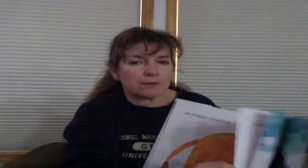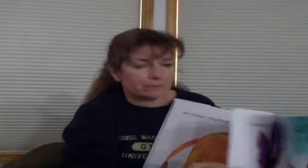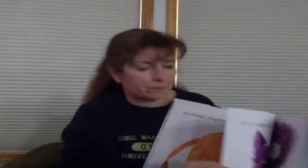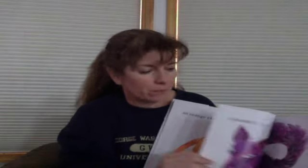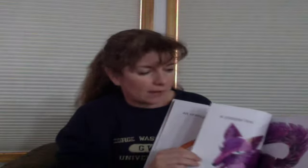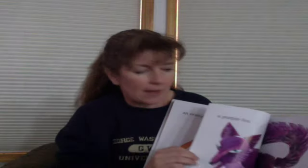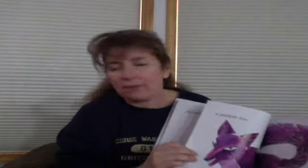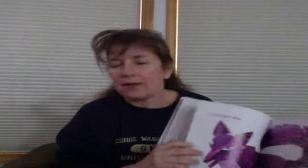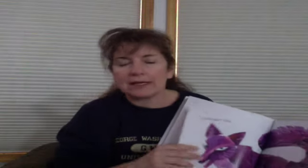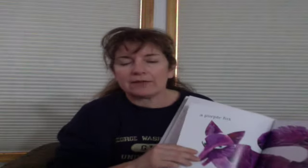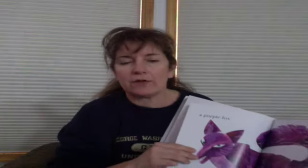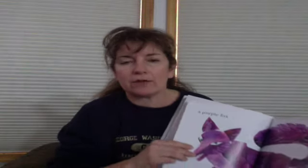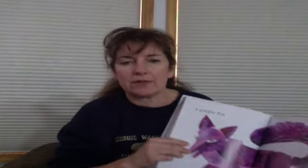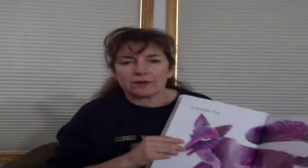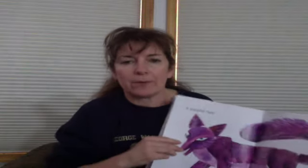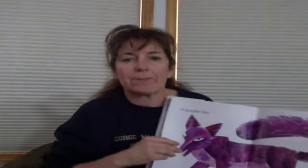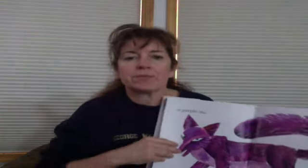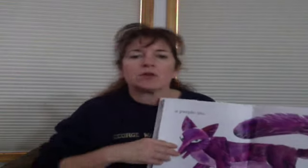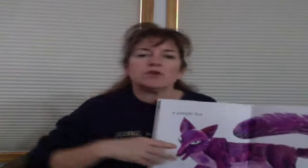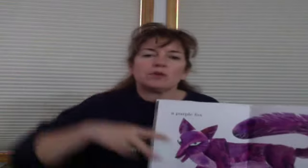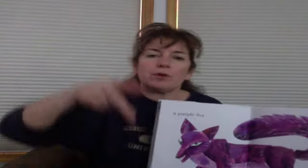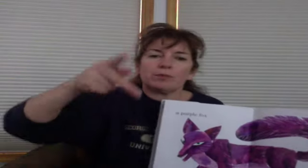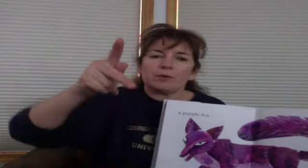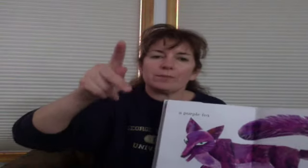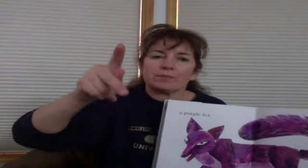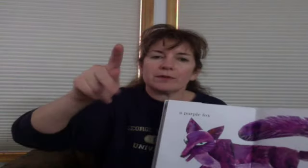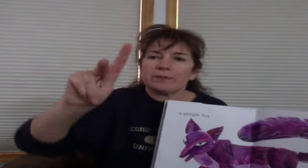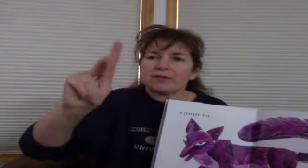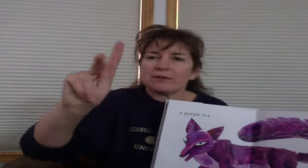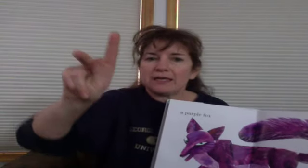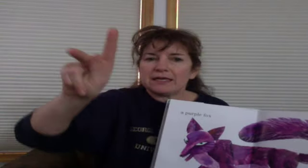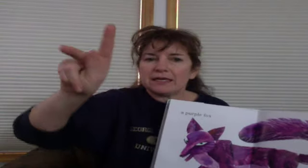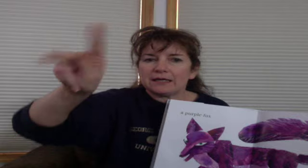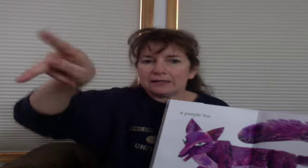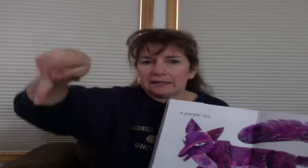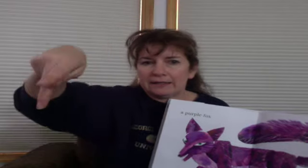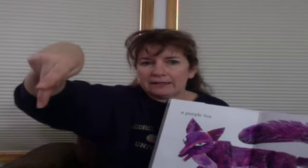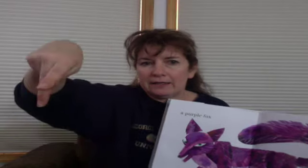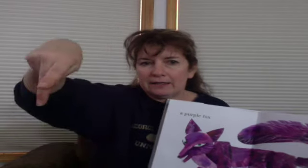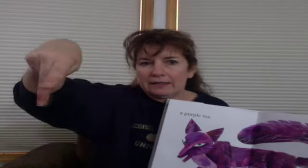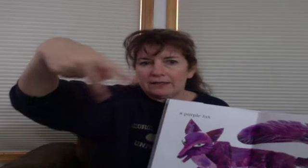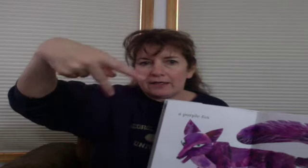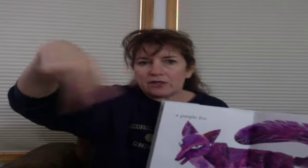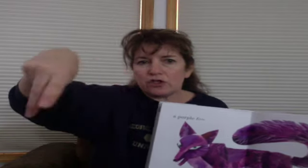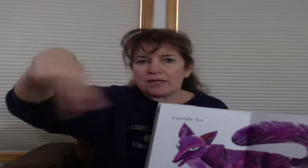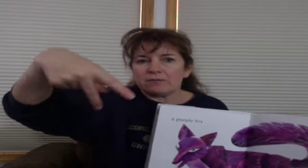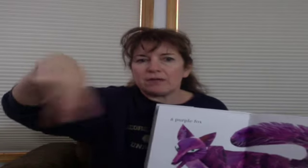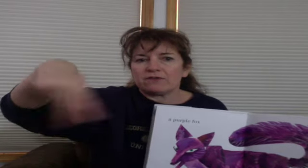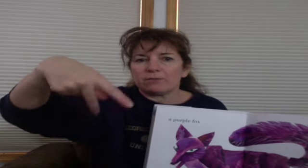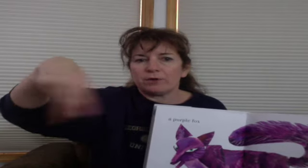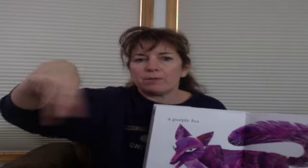them. And again, they'll get there. So purple. You make the P. And you shake a P for purple.